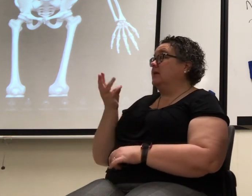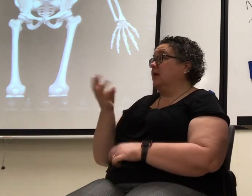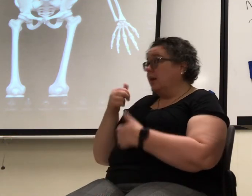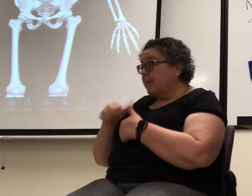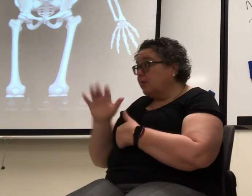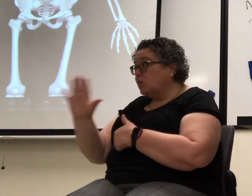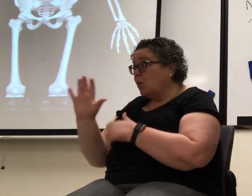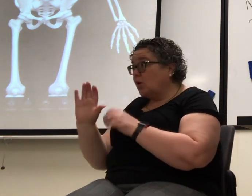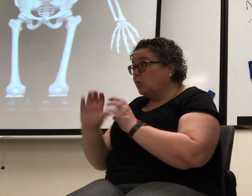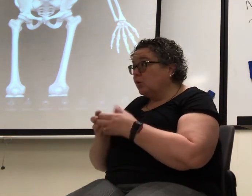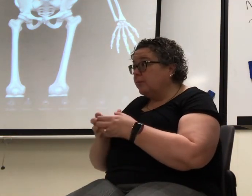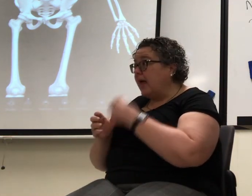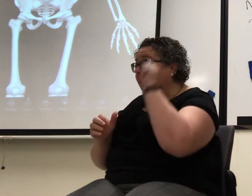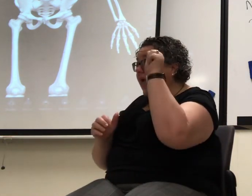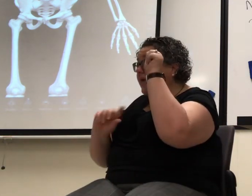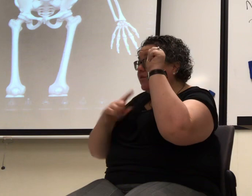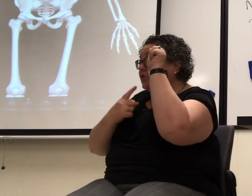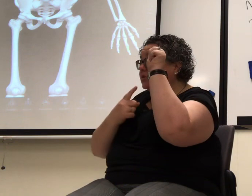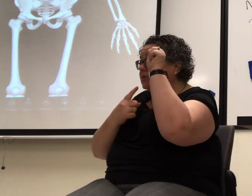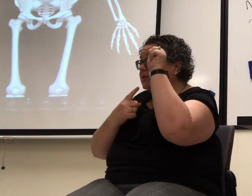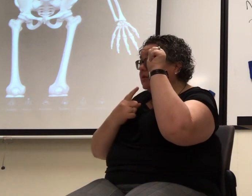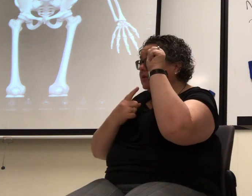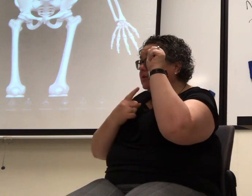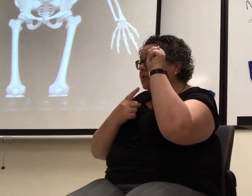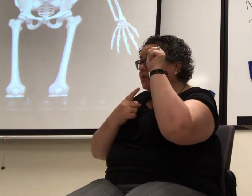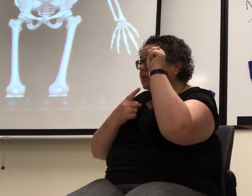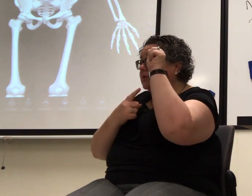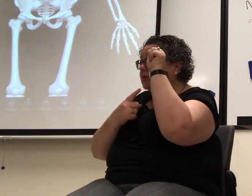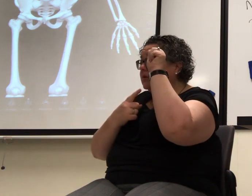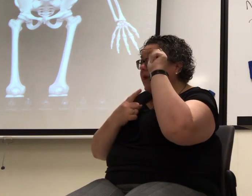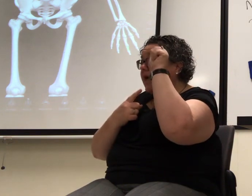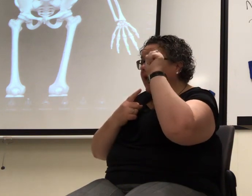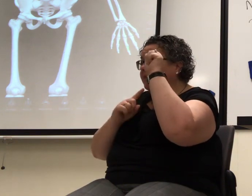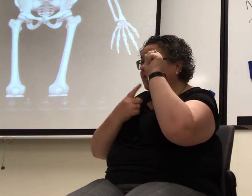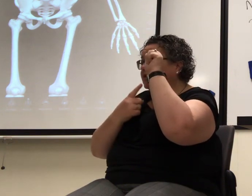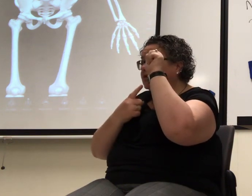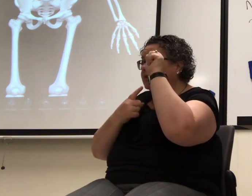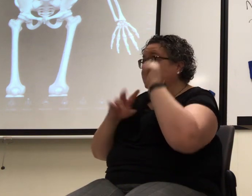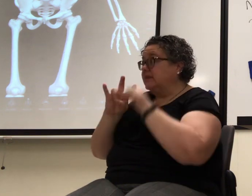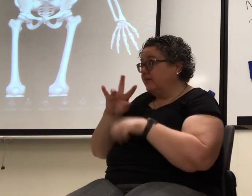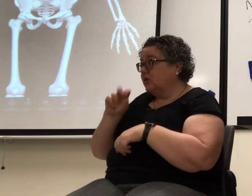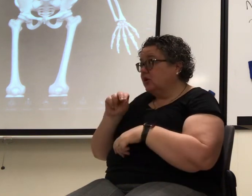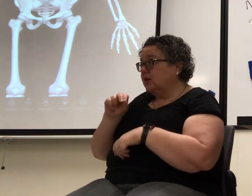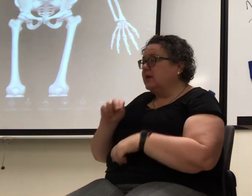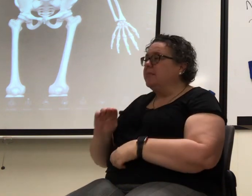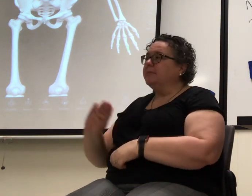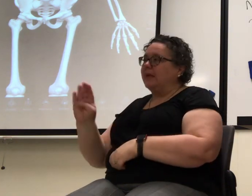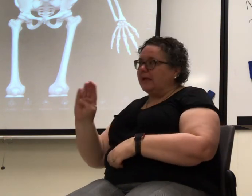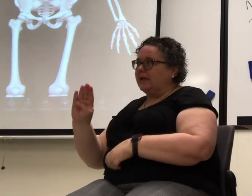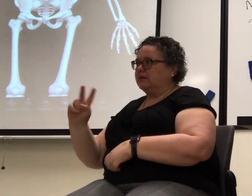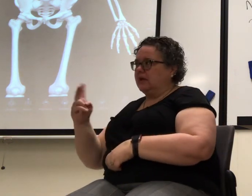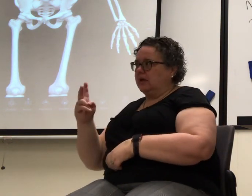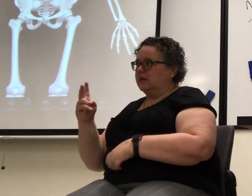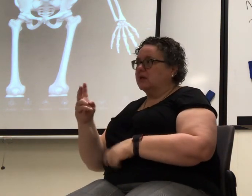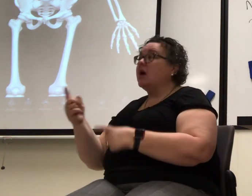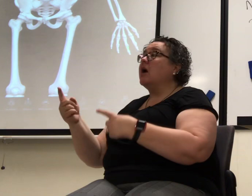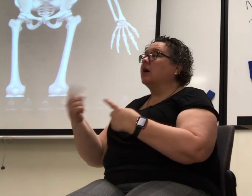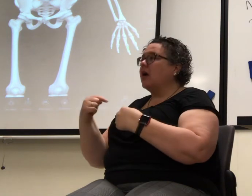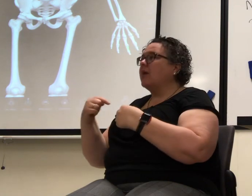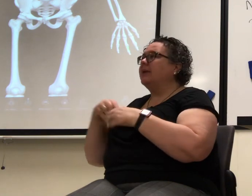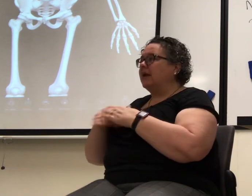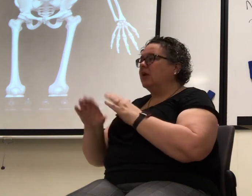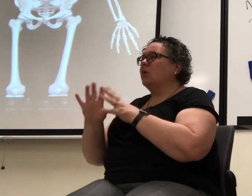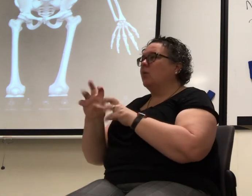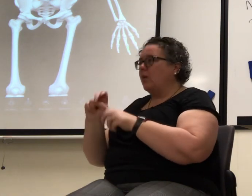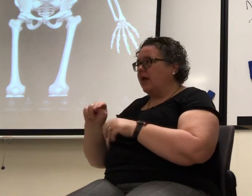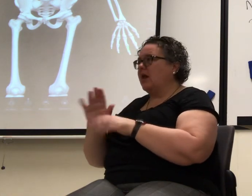groups? Group A first. Group A first, 7:30, Group B to follow. Only come in when I